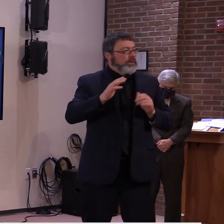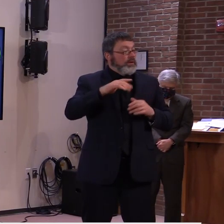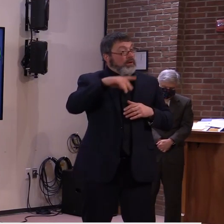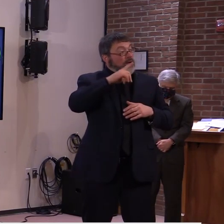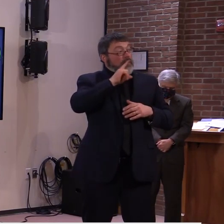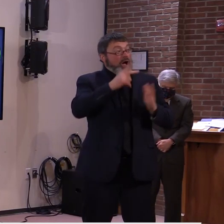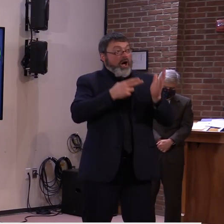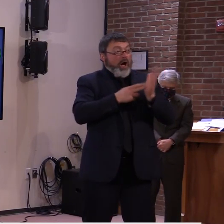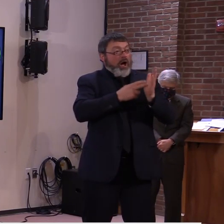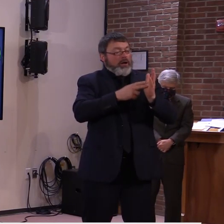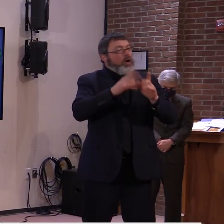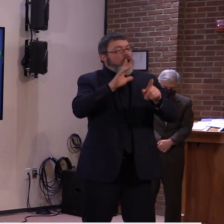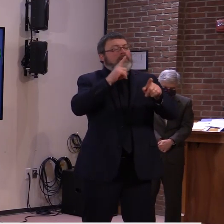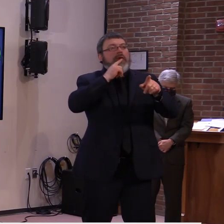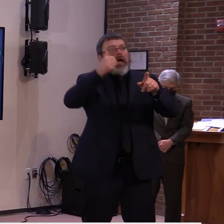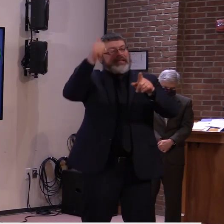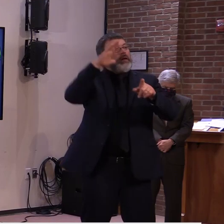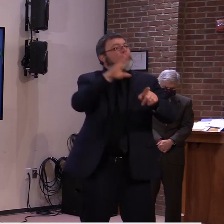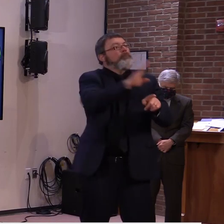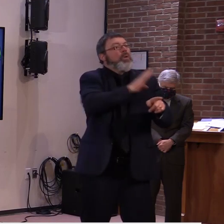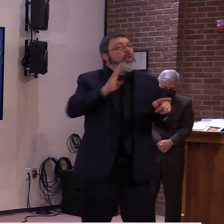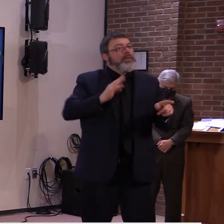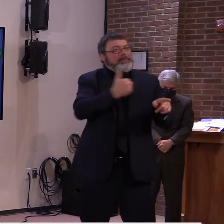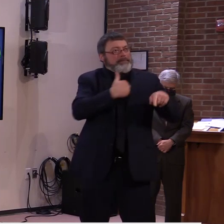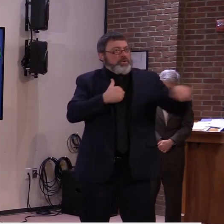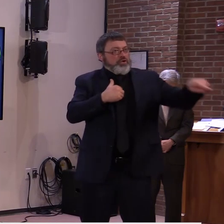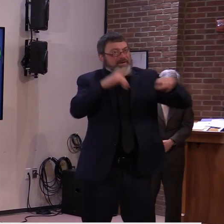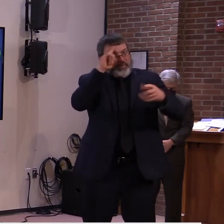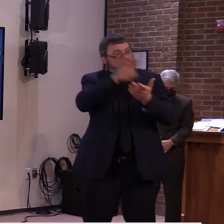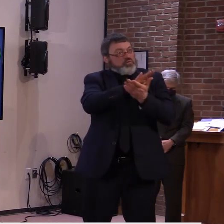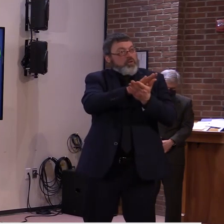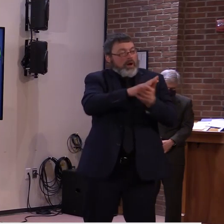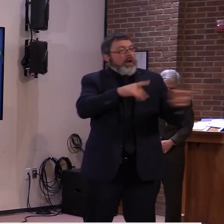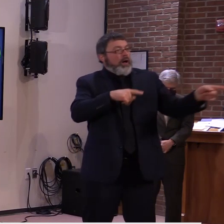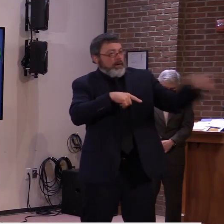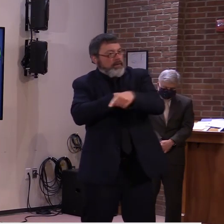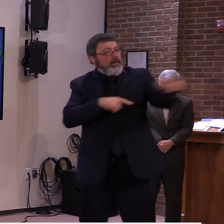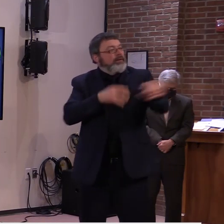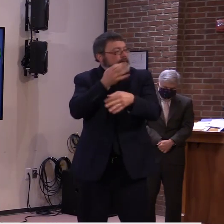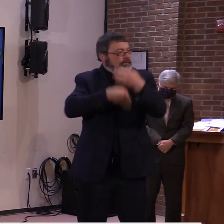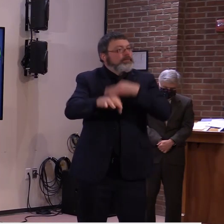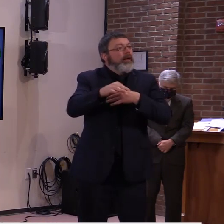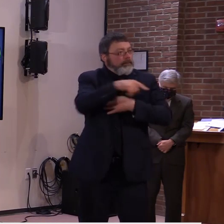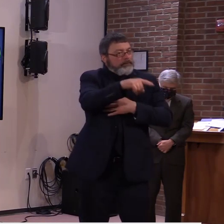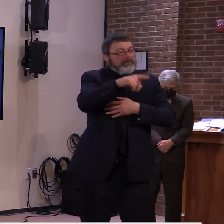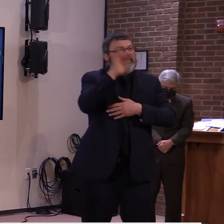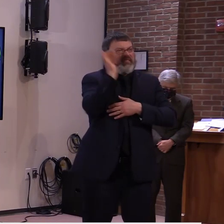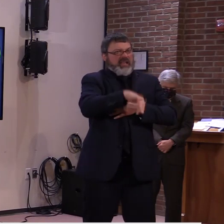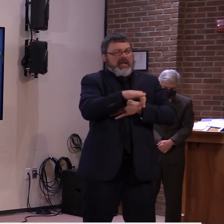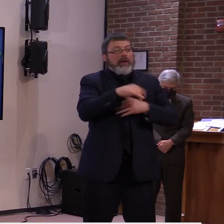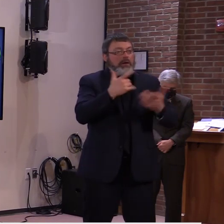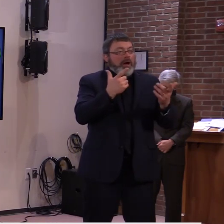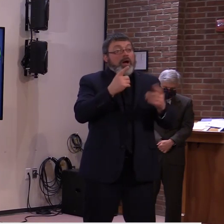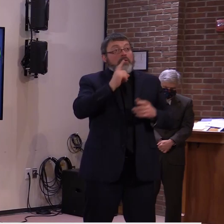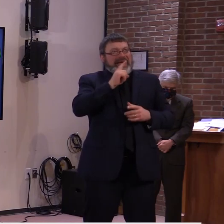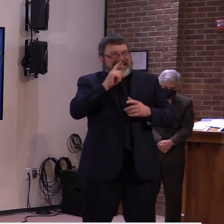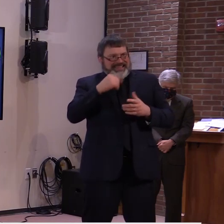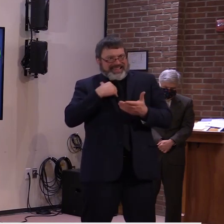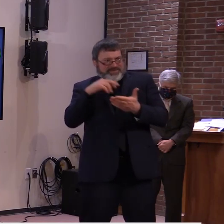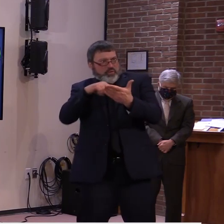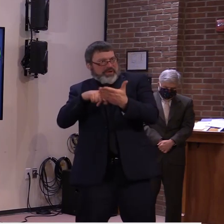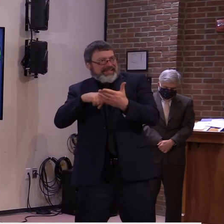stepping up at this moment of need and really want to thank them for their service. And I put the larger message out to the member of the public. If you're interested in being a